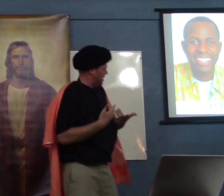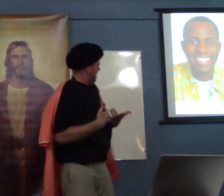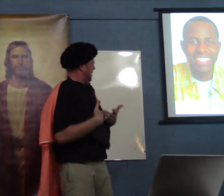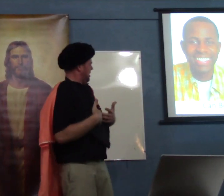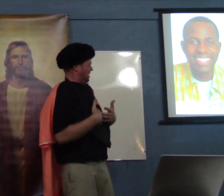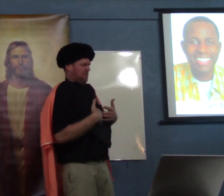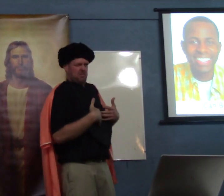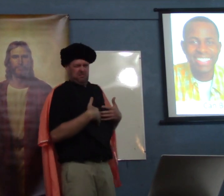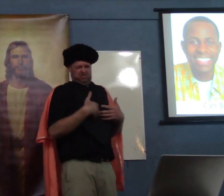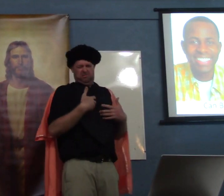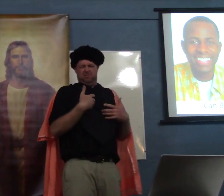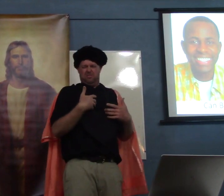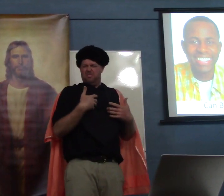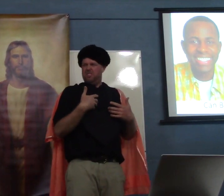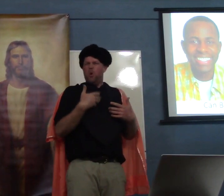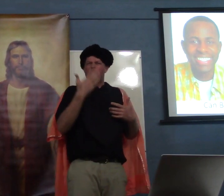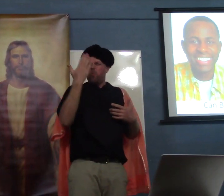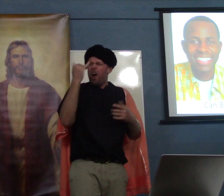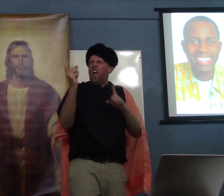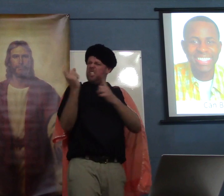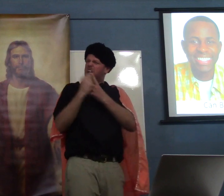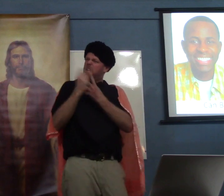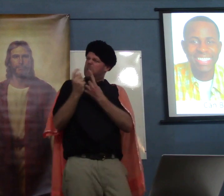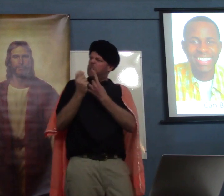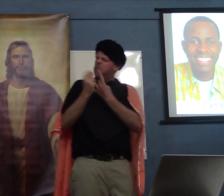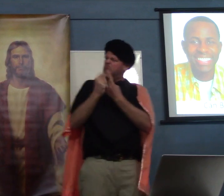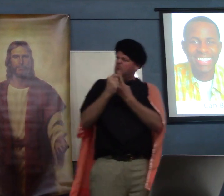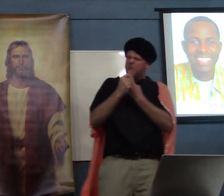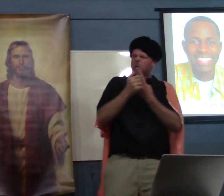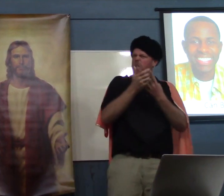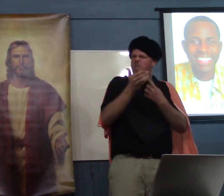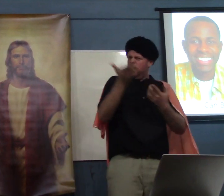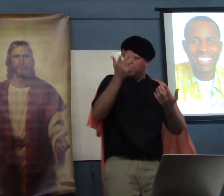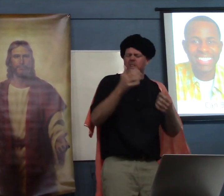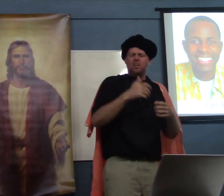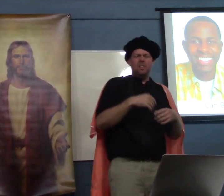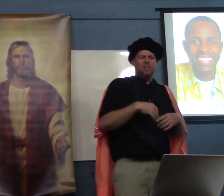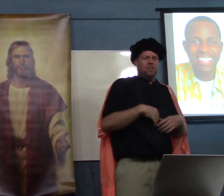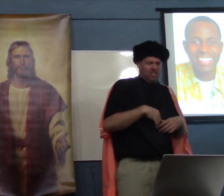do? What is it that makes him so happy? Why are they picking on me?